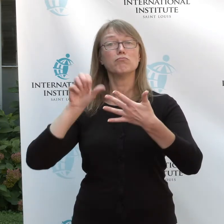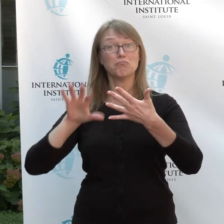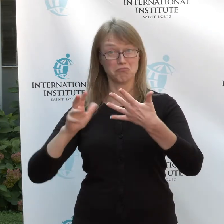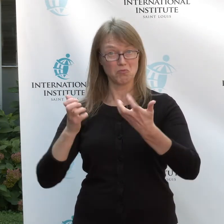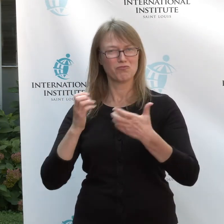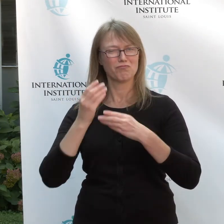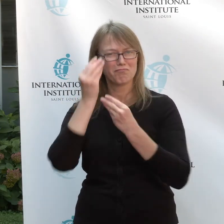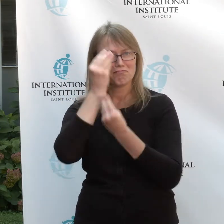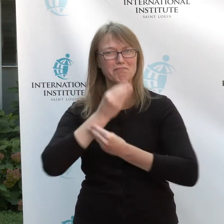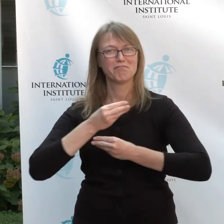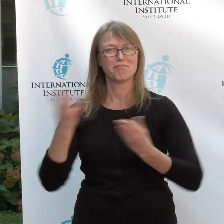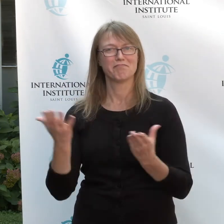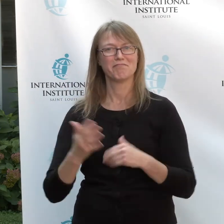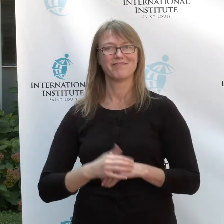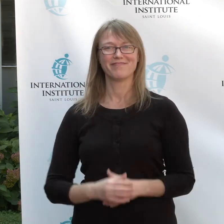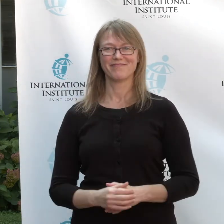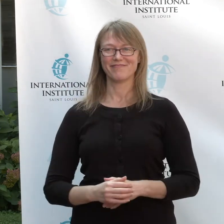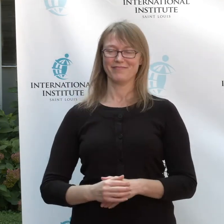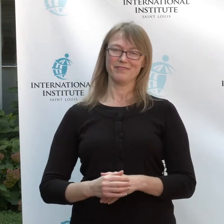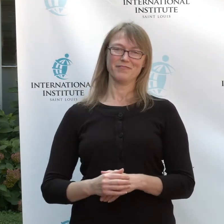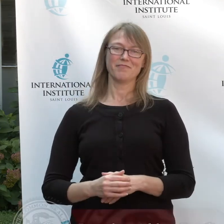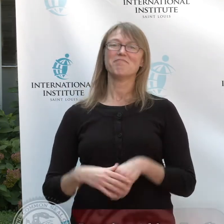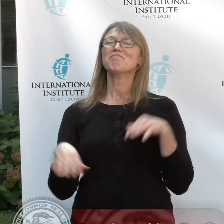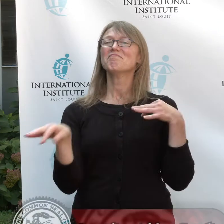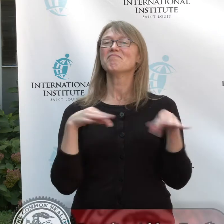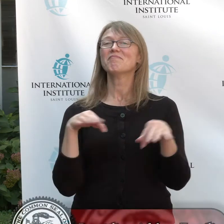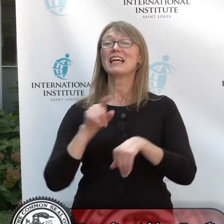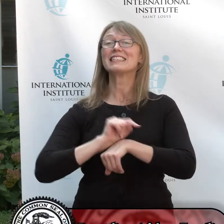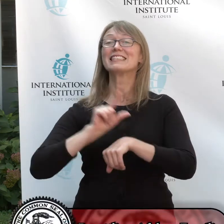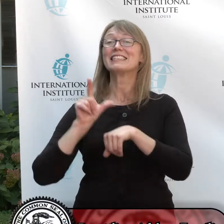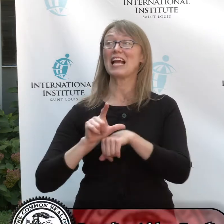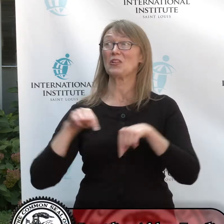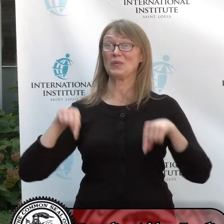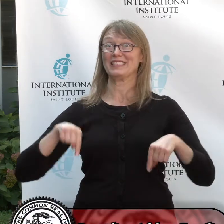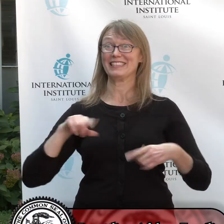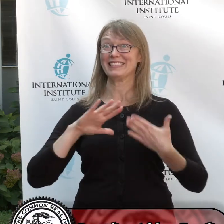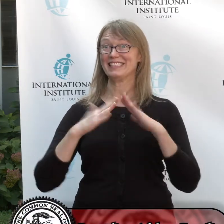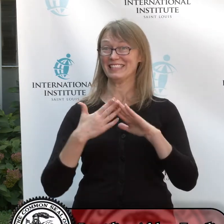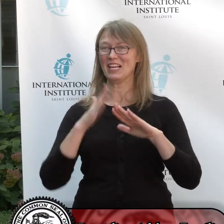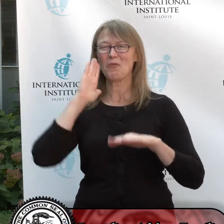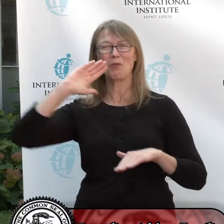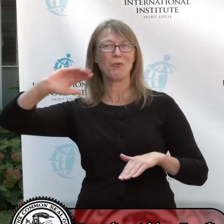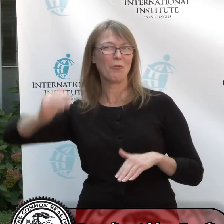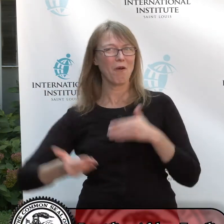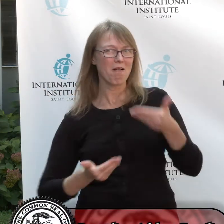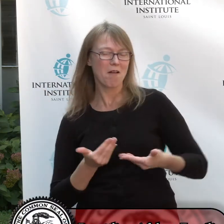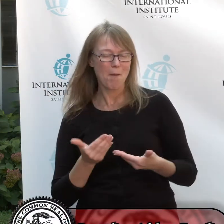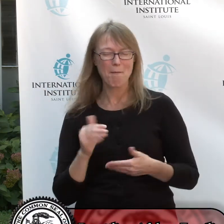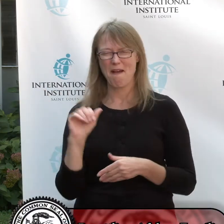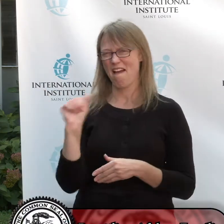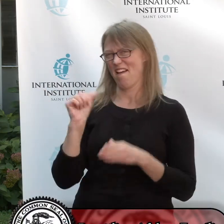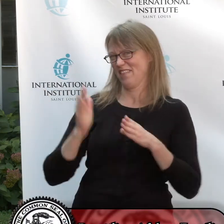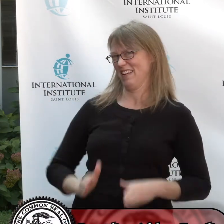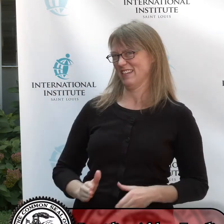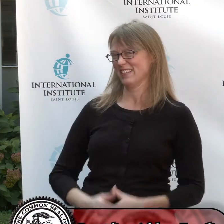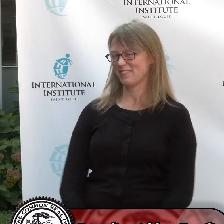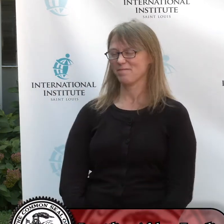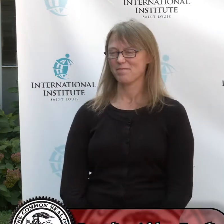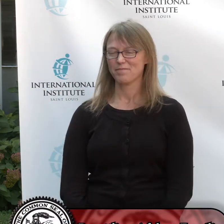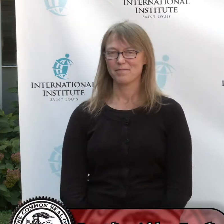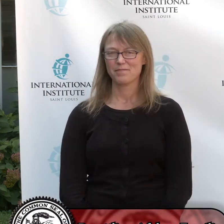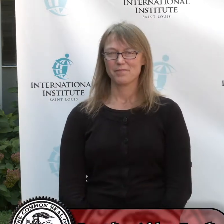a destination for that will welcome the Afghans here.